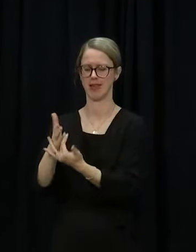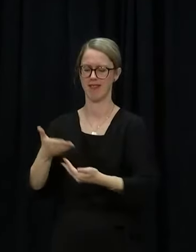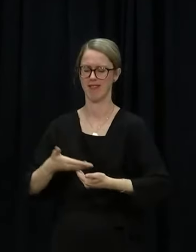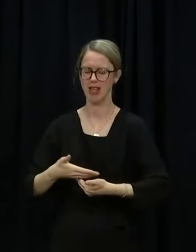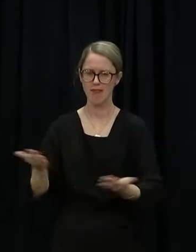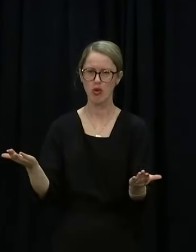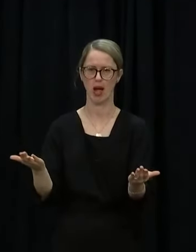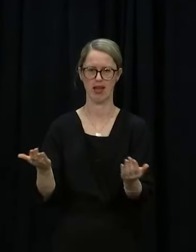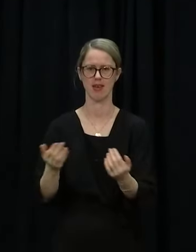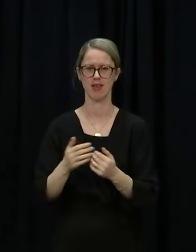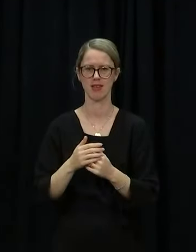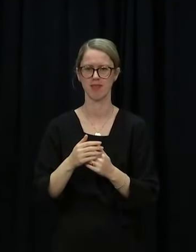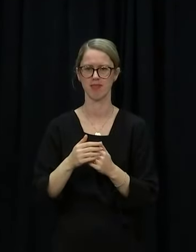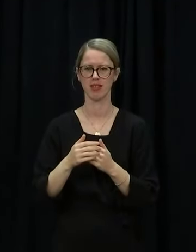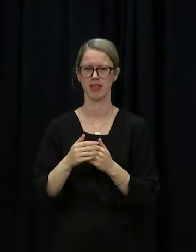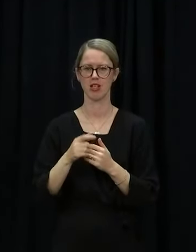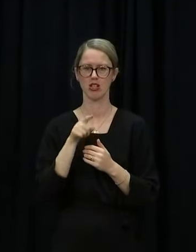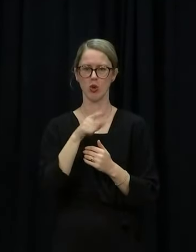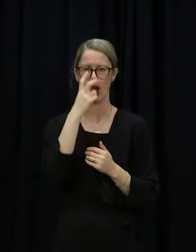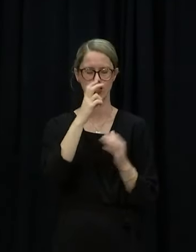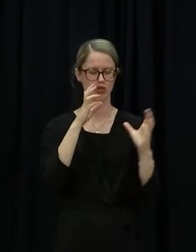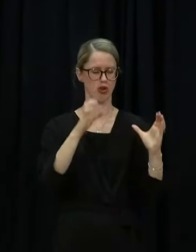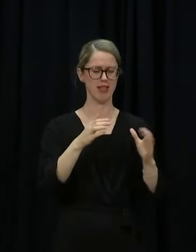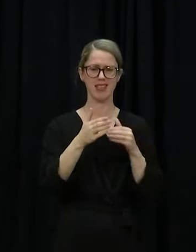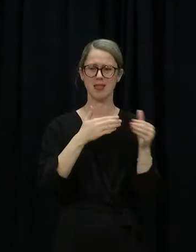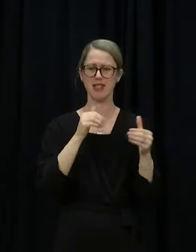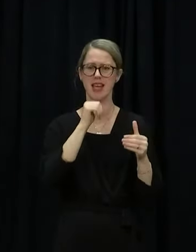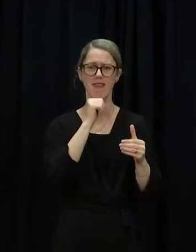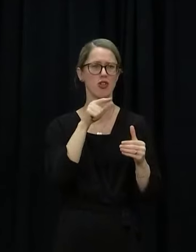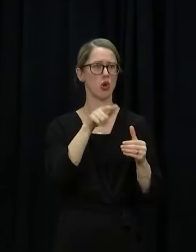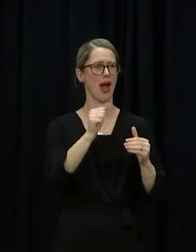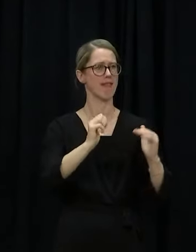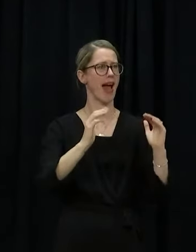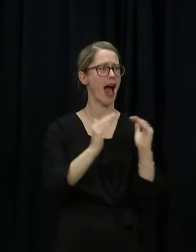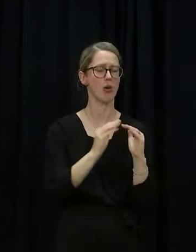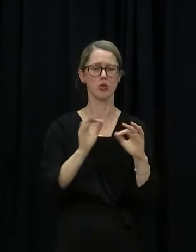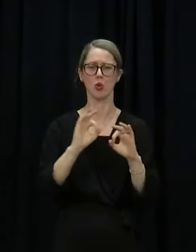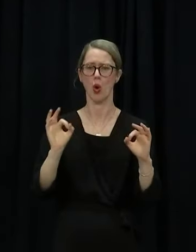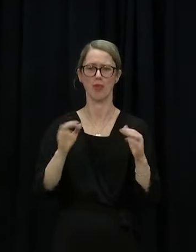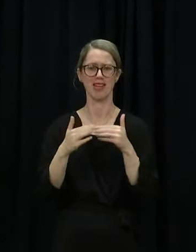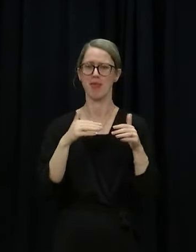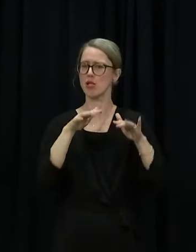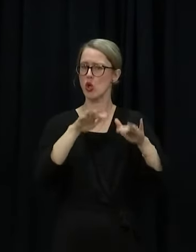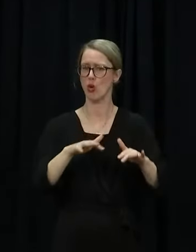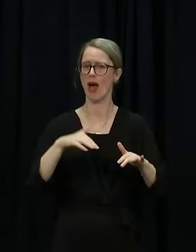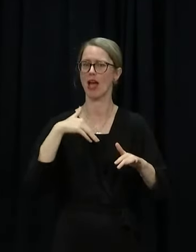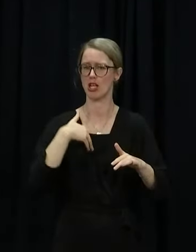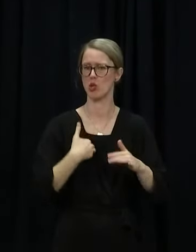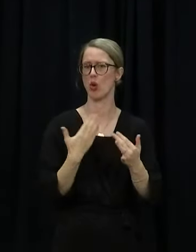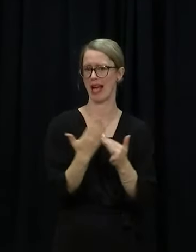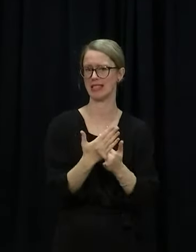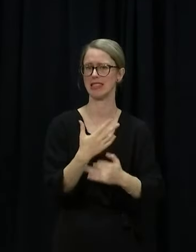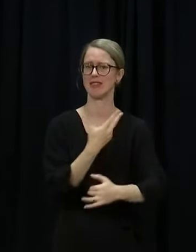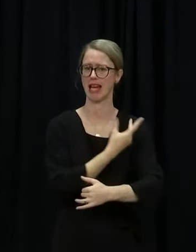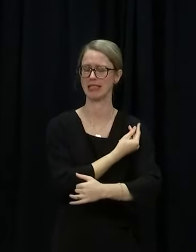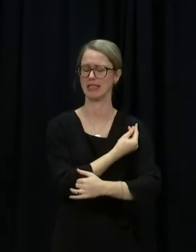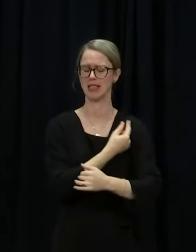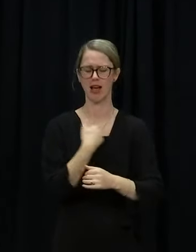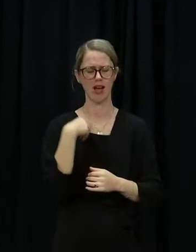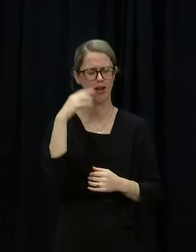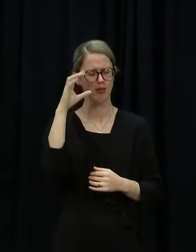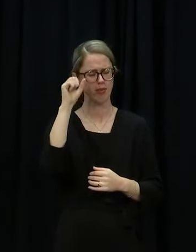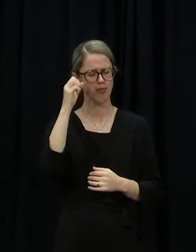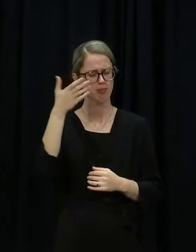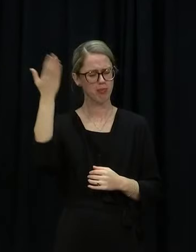everyone within an age bracket, regardless of whether or not they have a fixed abode or not. My recollection is that there was good